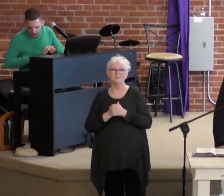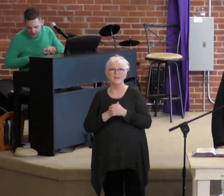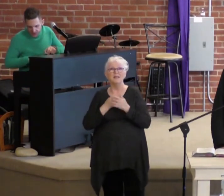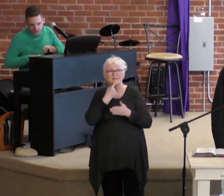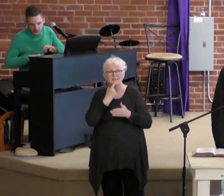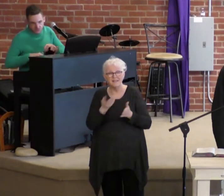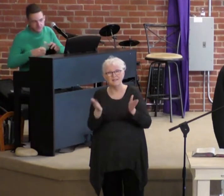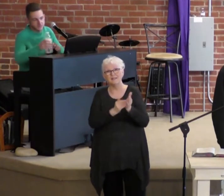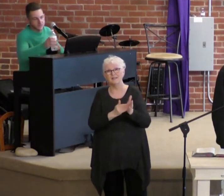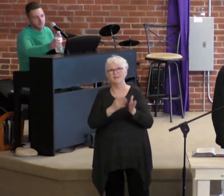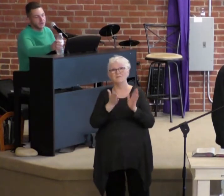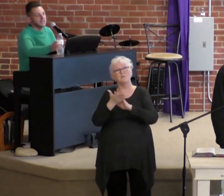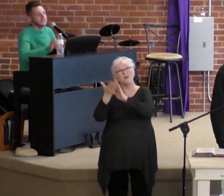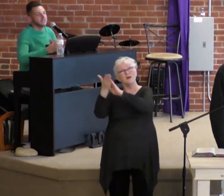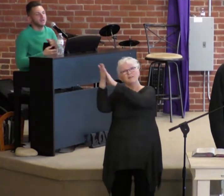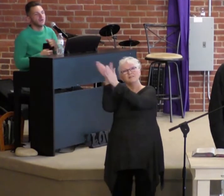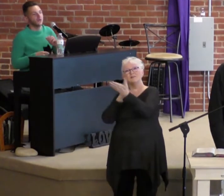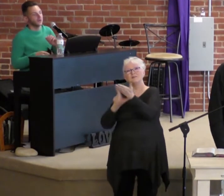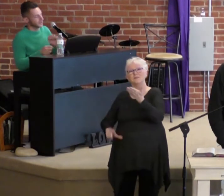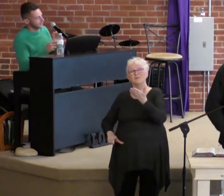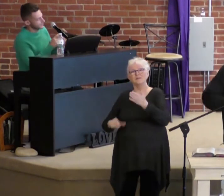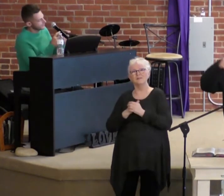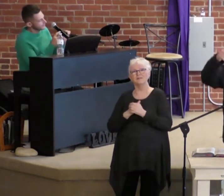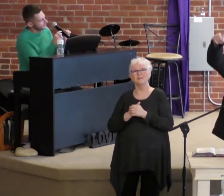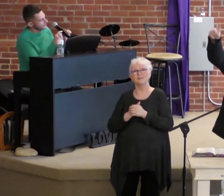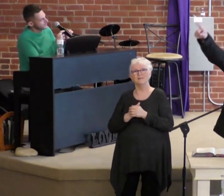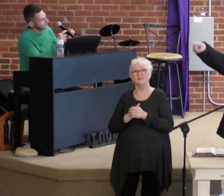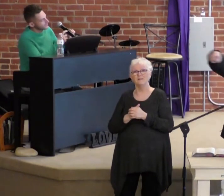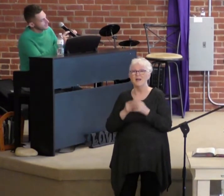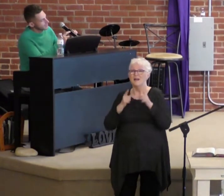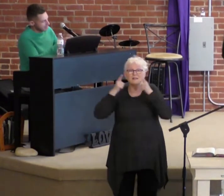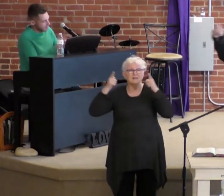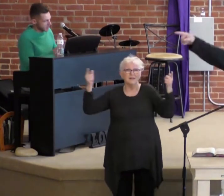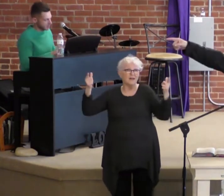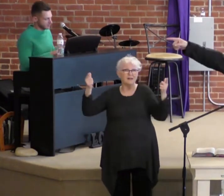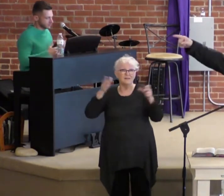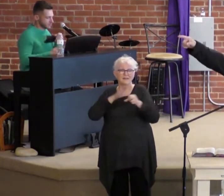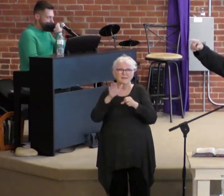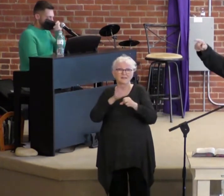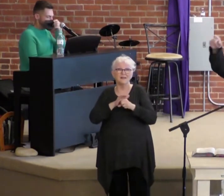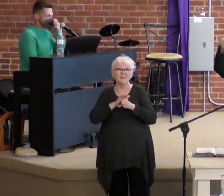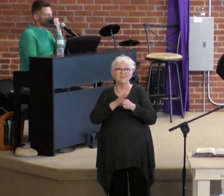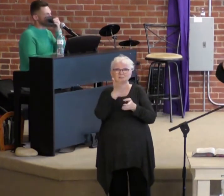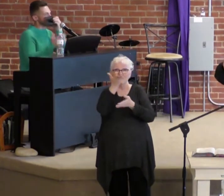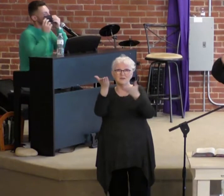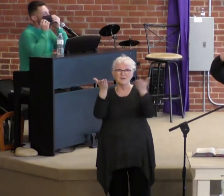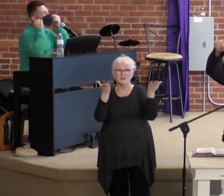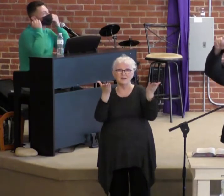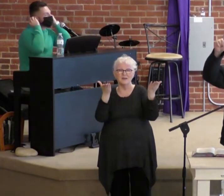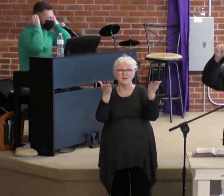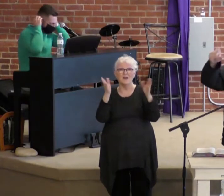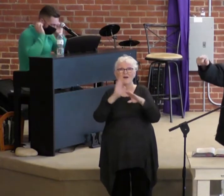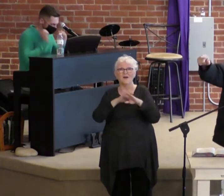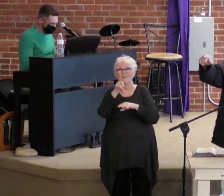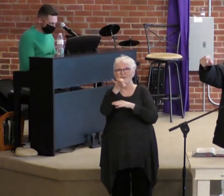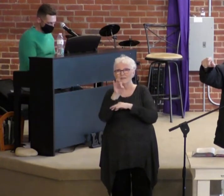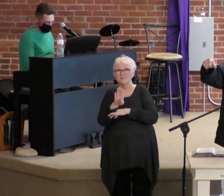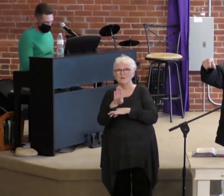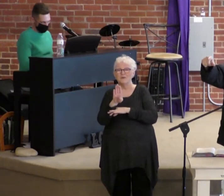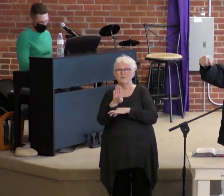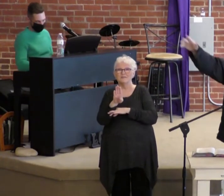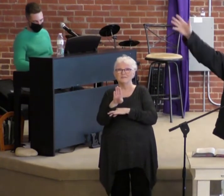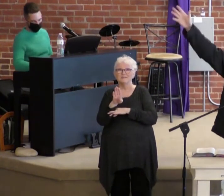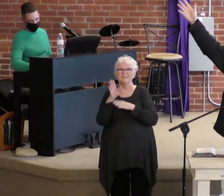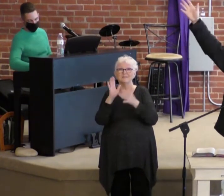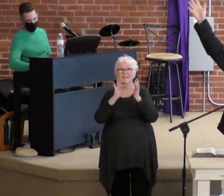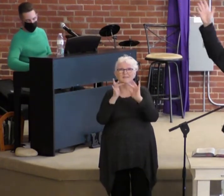Praise. Say it one more time. Praise. And loud enough for everybody wherever they are on YouTube and Facebook to